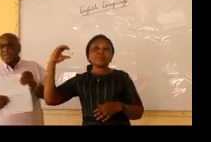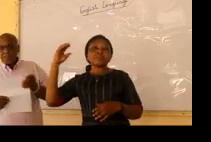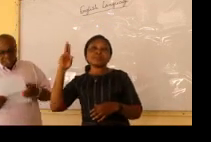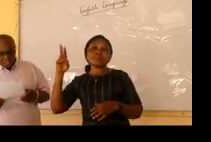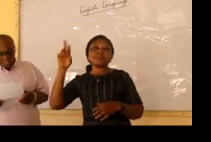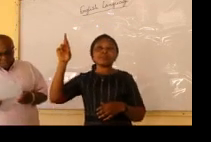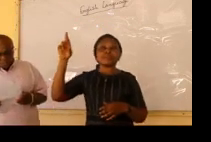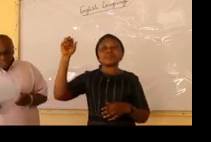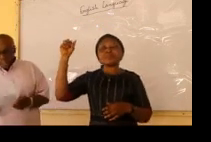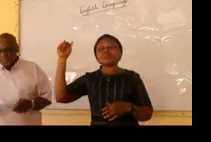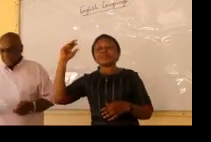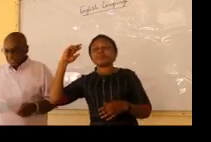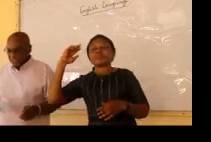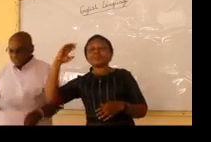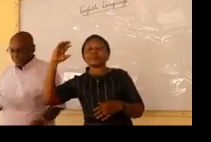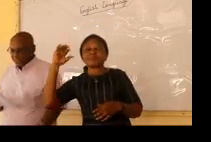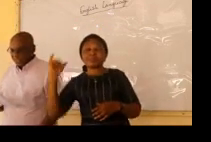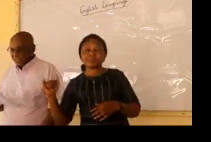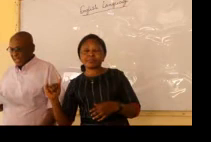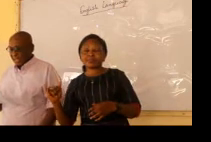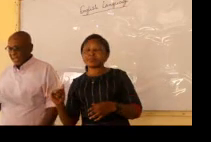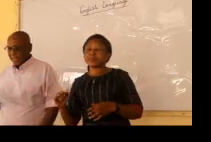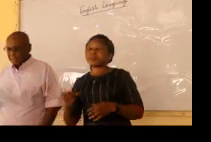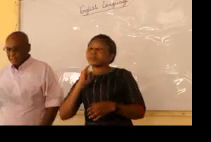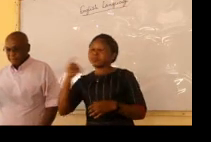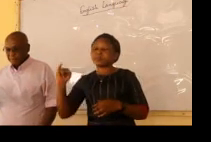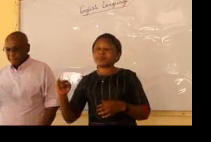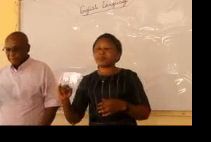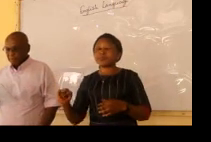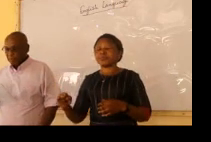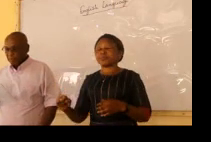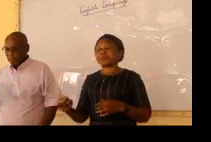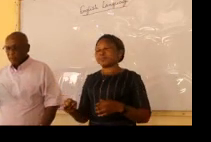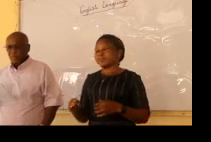any error in expression is underlined.